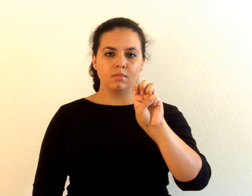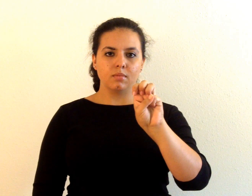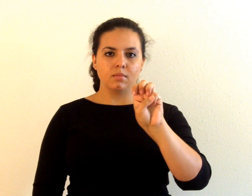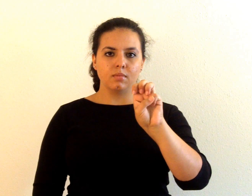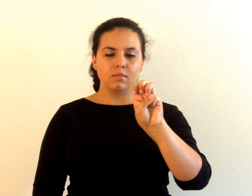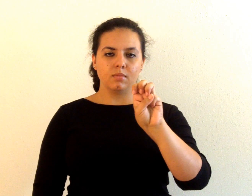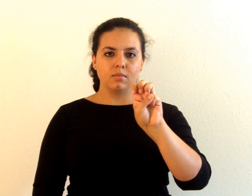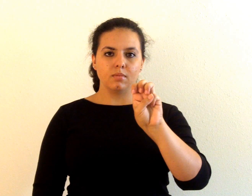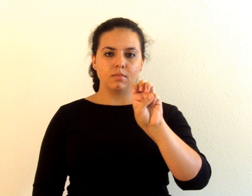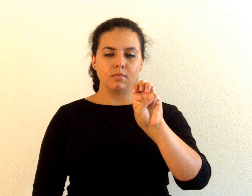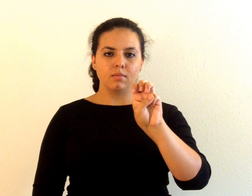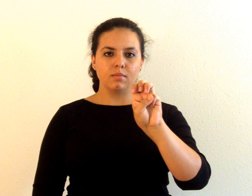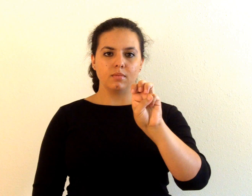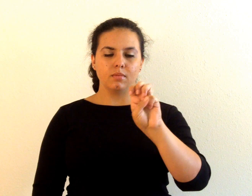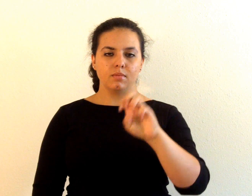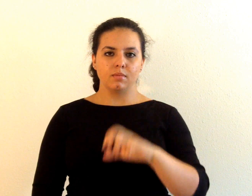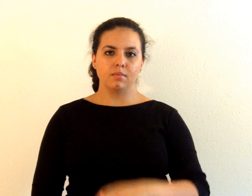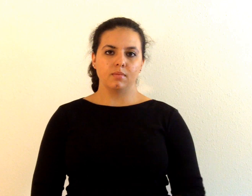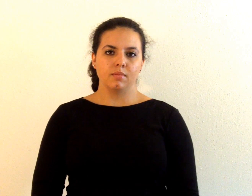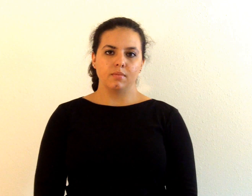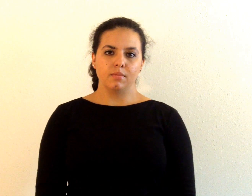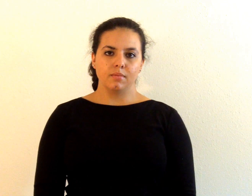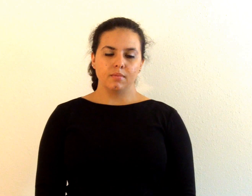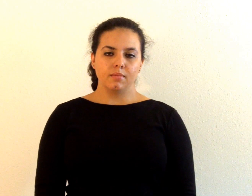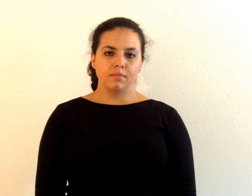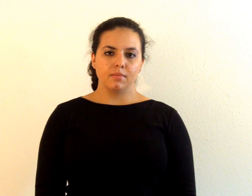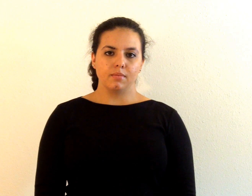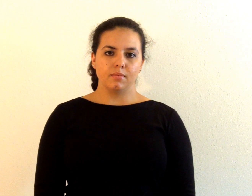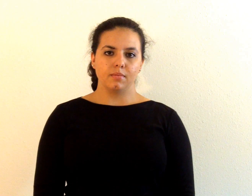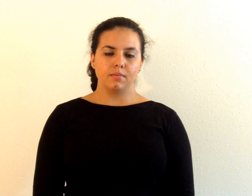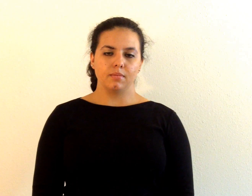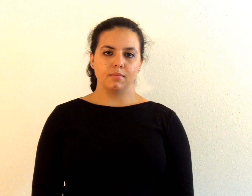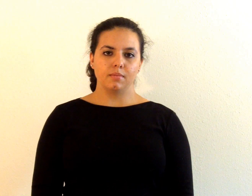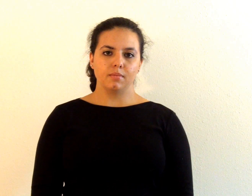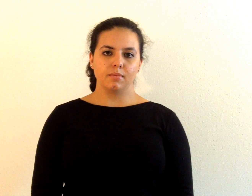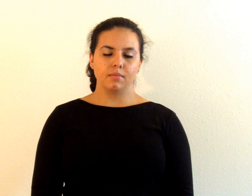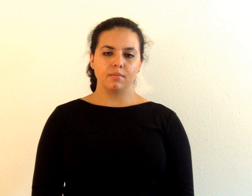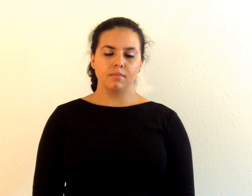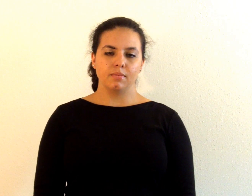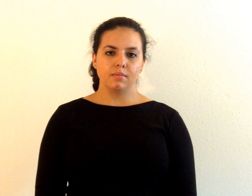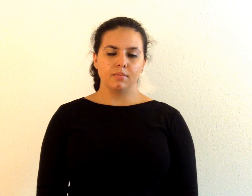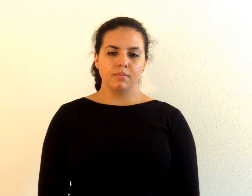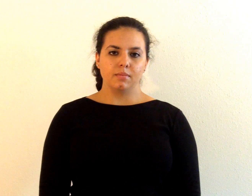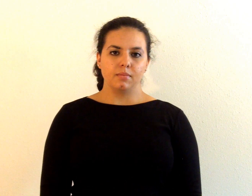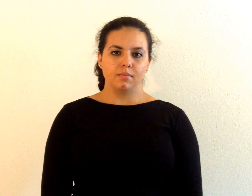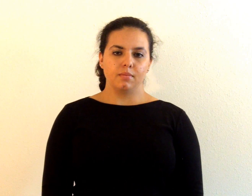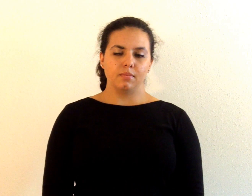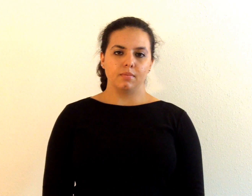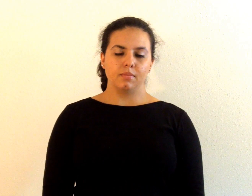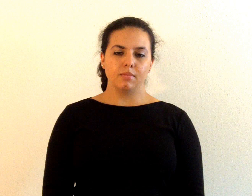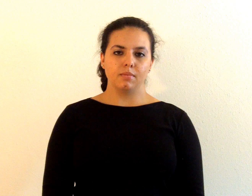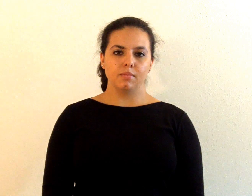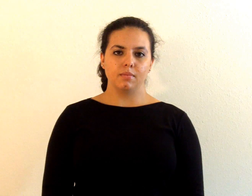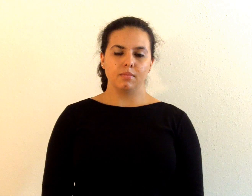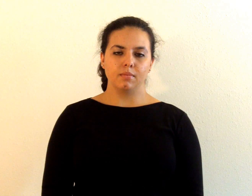all? That's a perfectly fine E. Another example would be